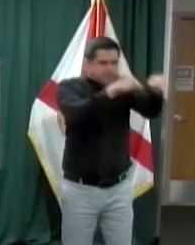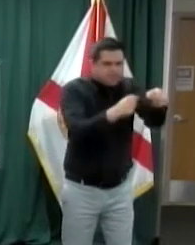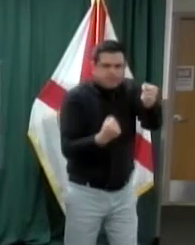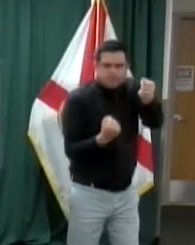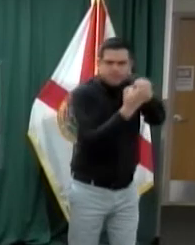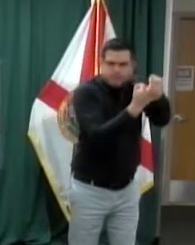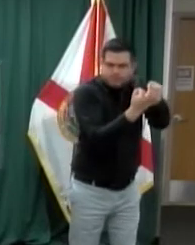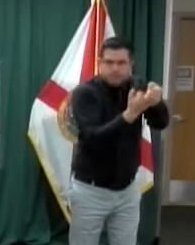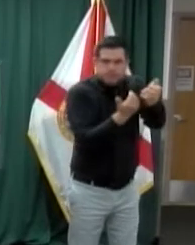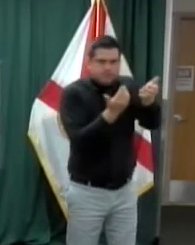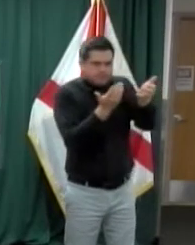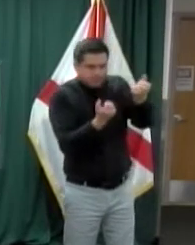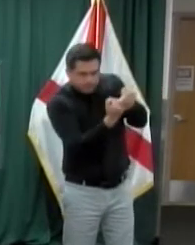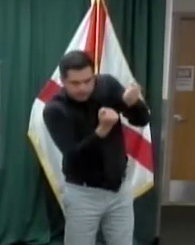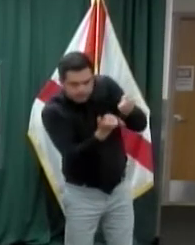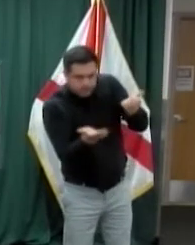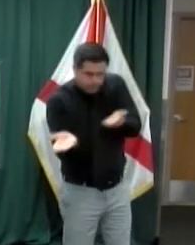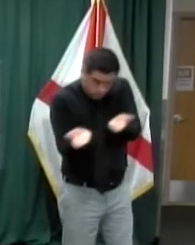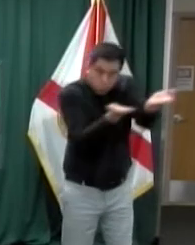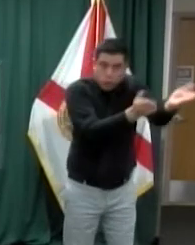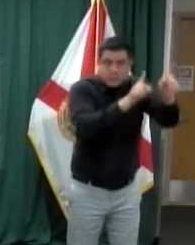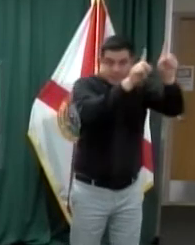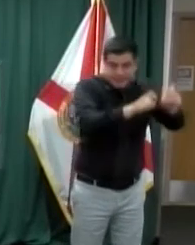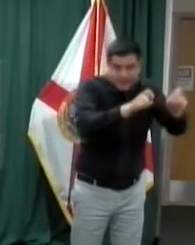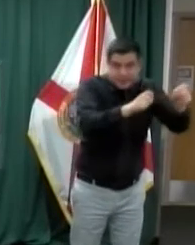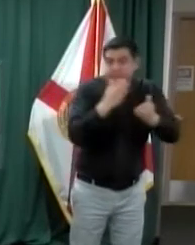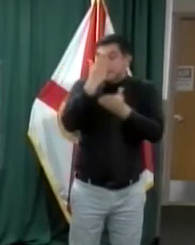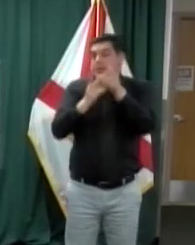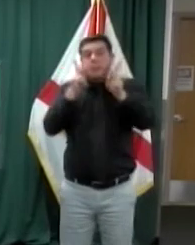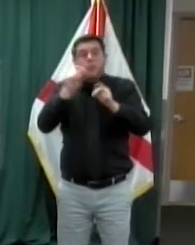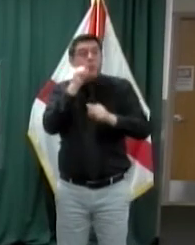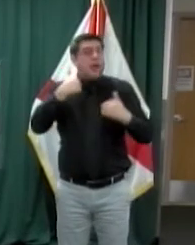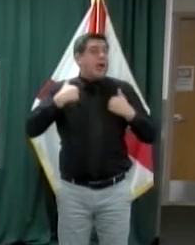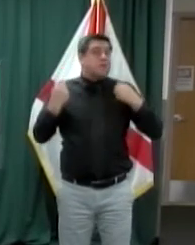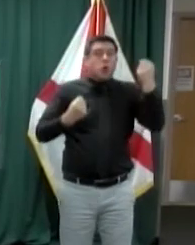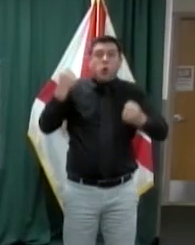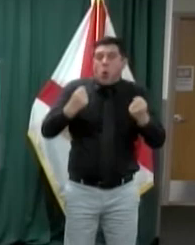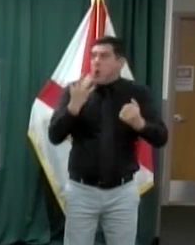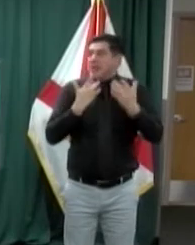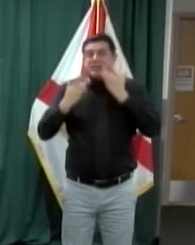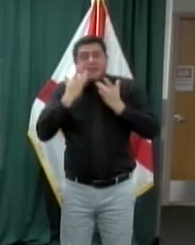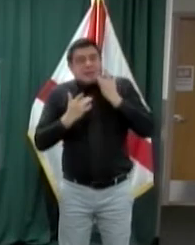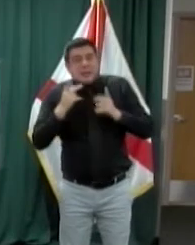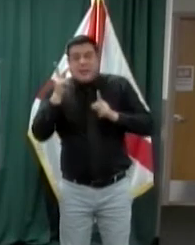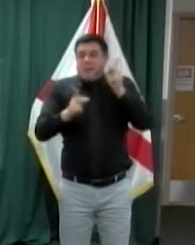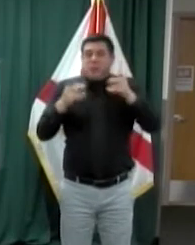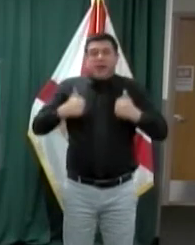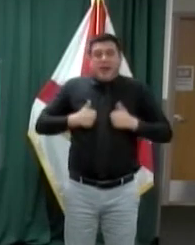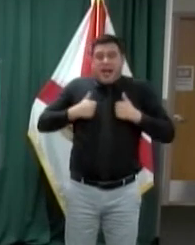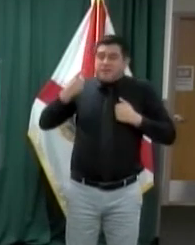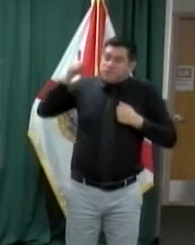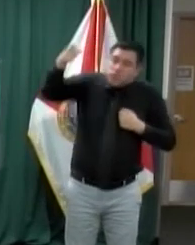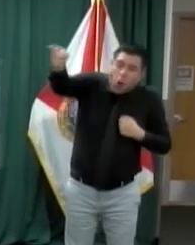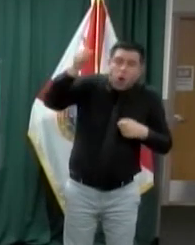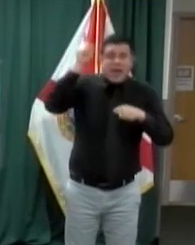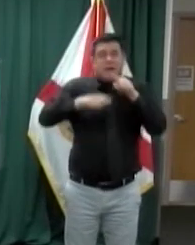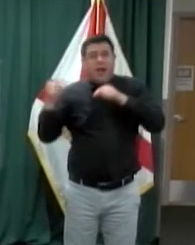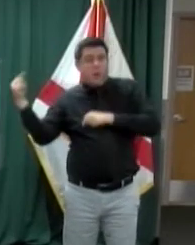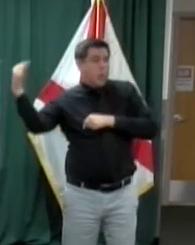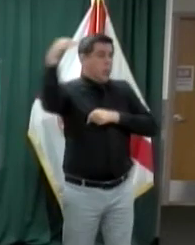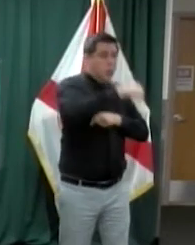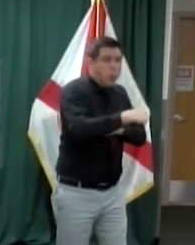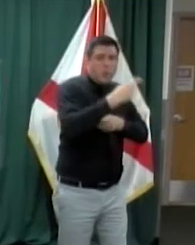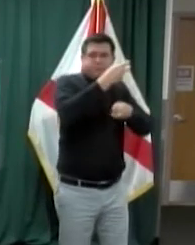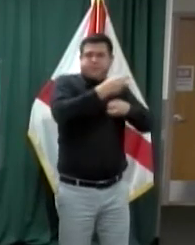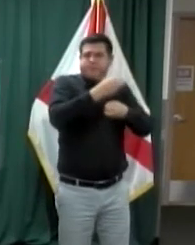have issues with transportation, have a challenge getting to the other sites, so we wanted to make it very easy and available for